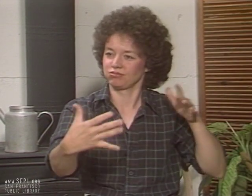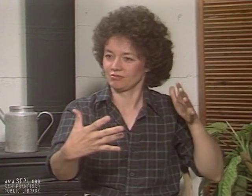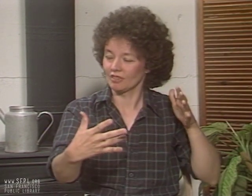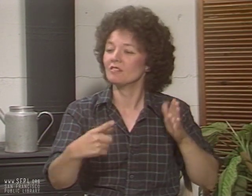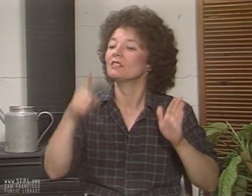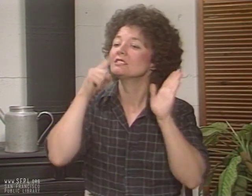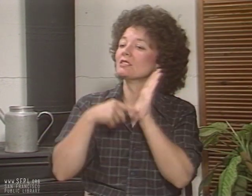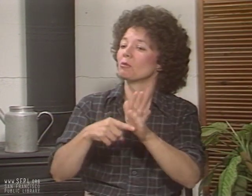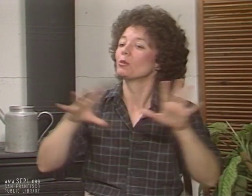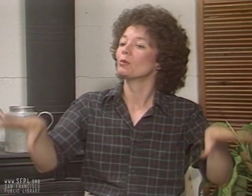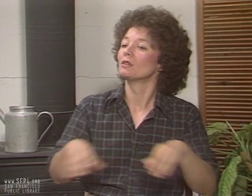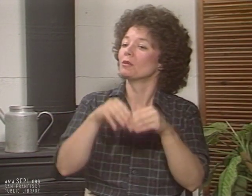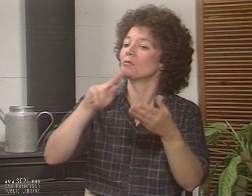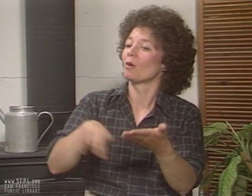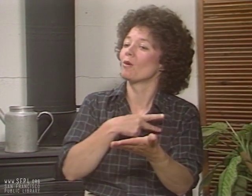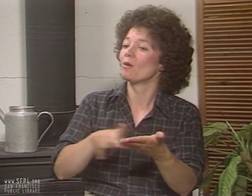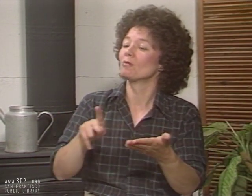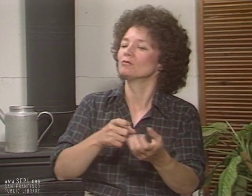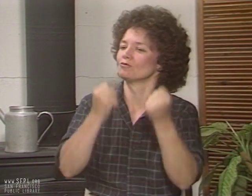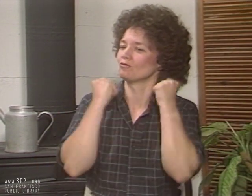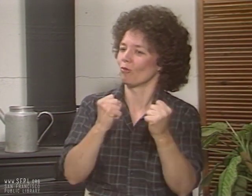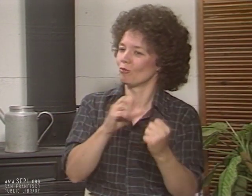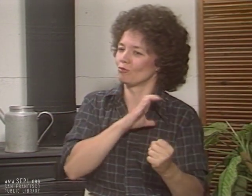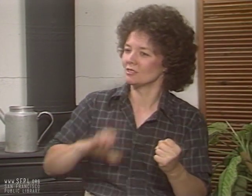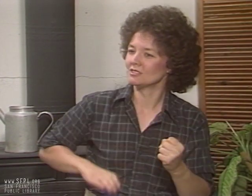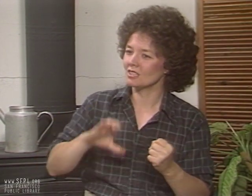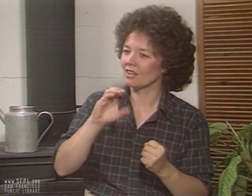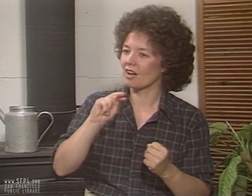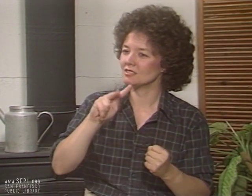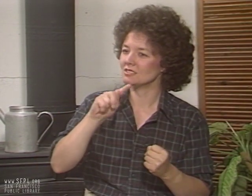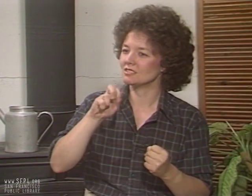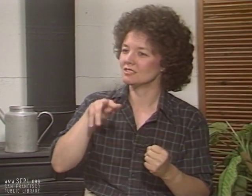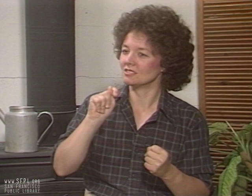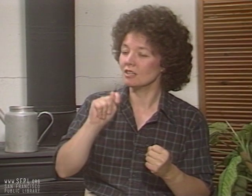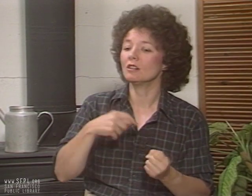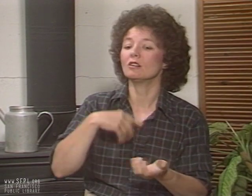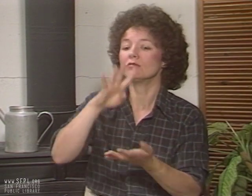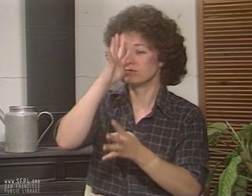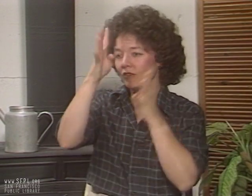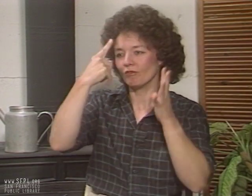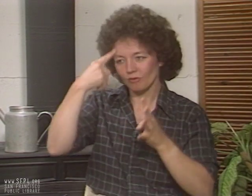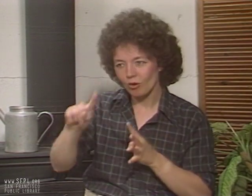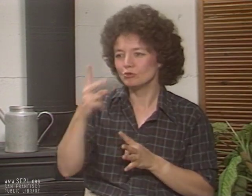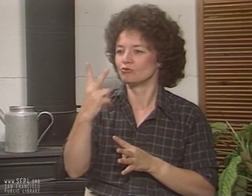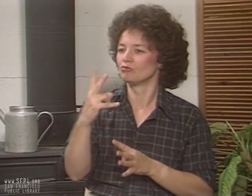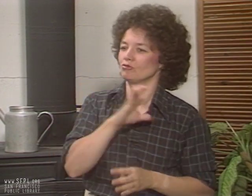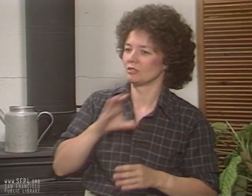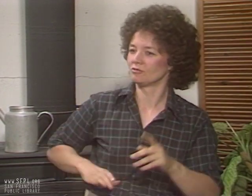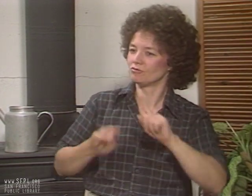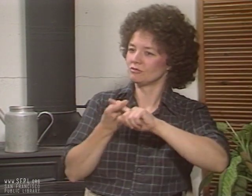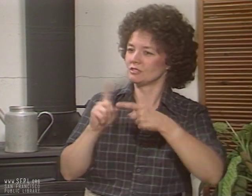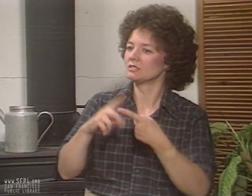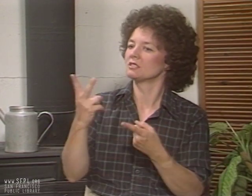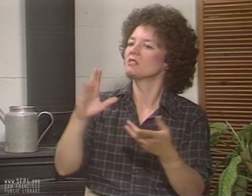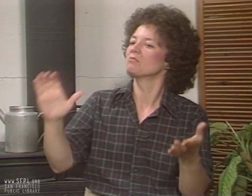form. In a moment, I'll show you a poem never translated in English, in which I link style, form, and content, called Wedding